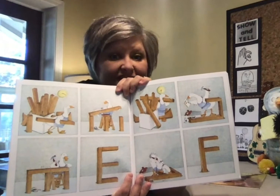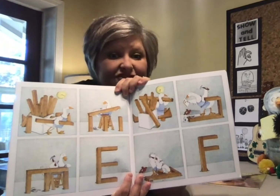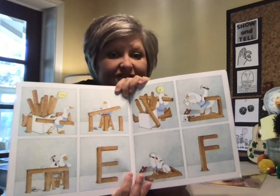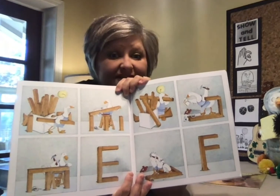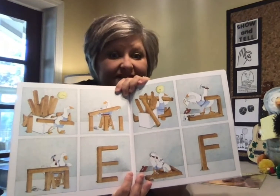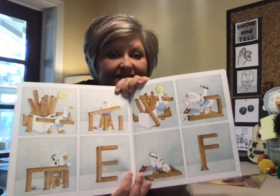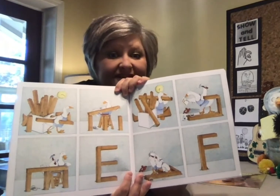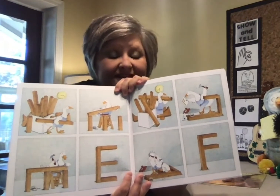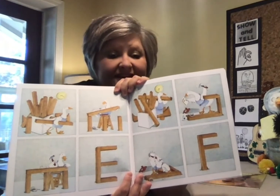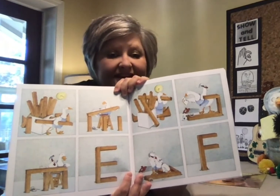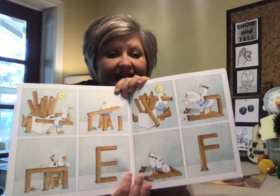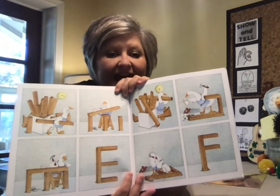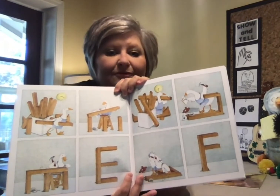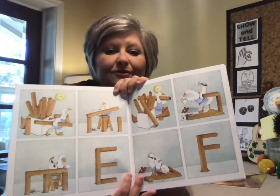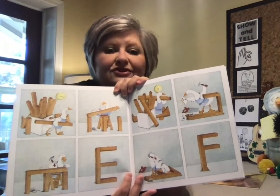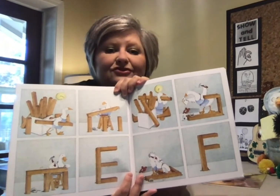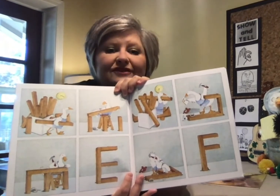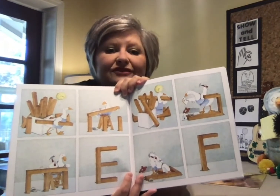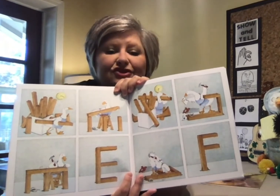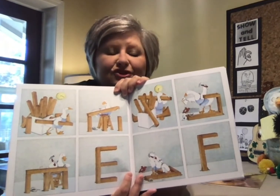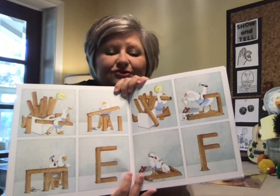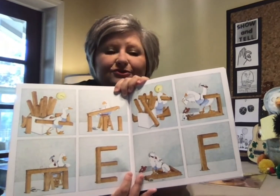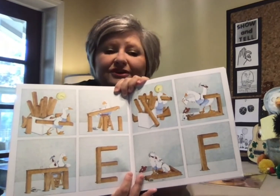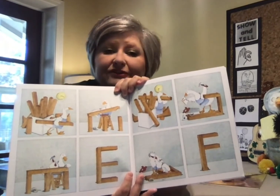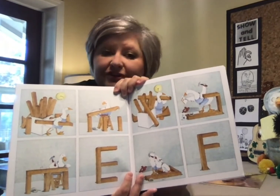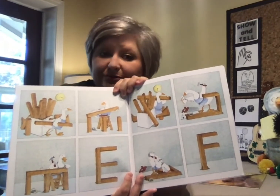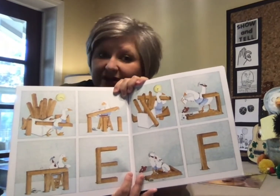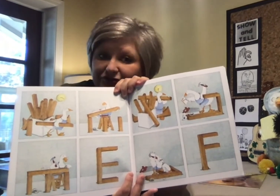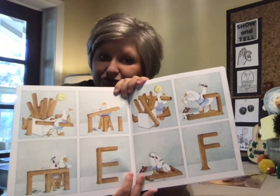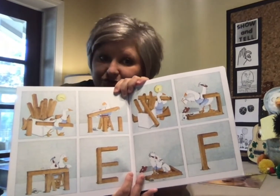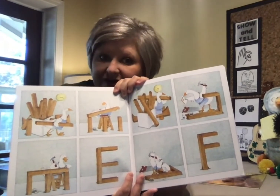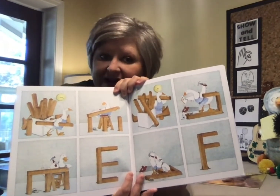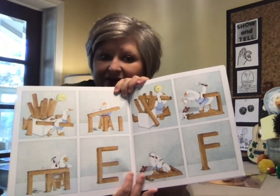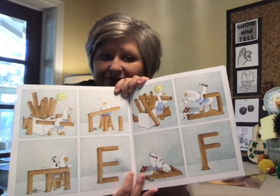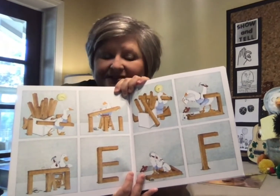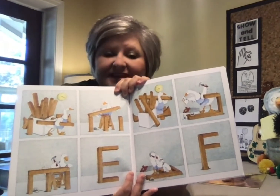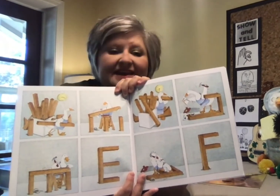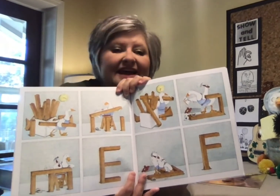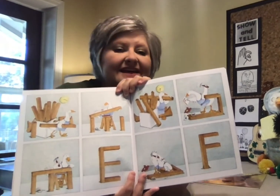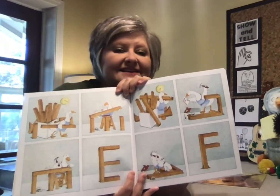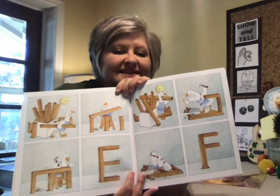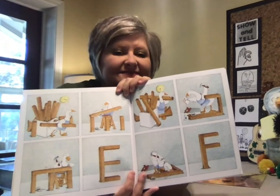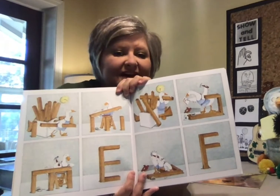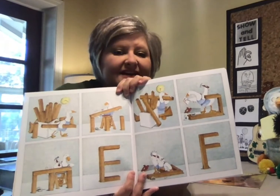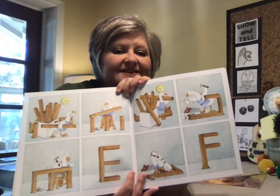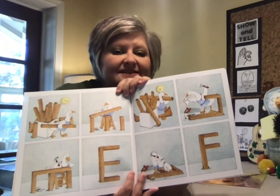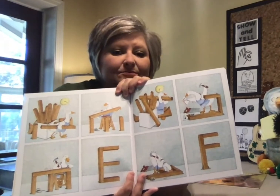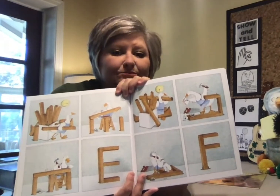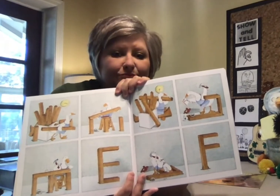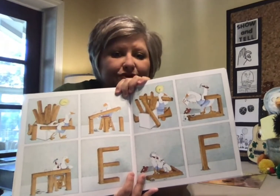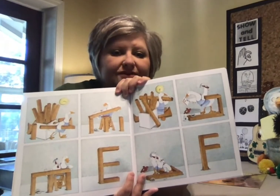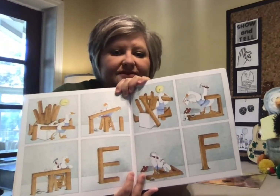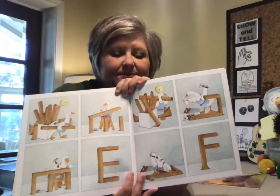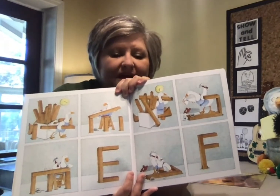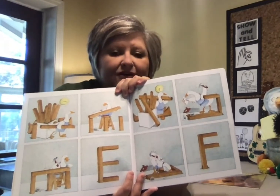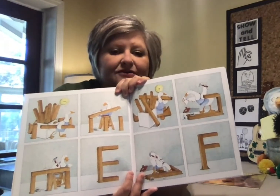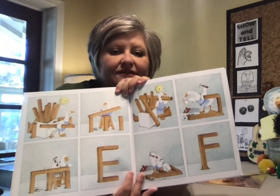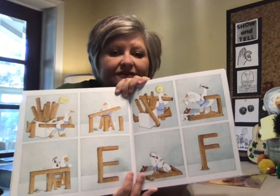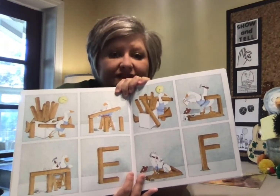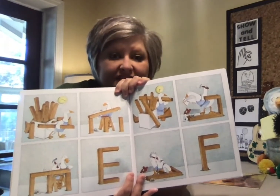fiction. I wonder if you could look around your house and find some books about